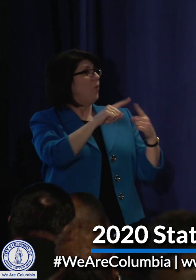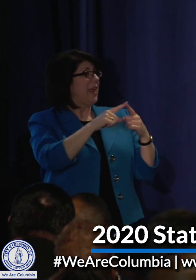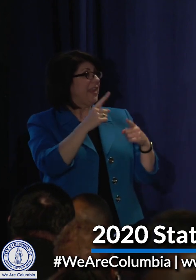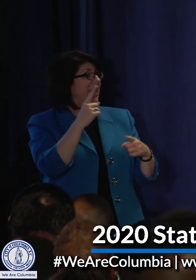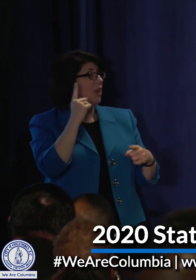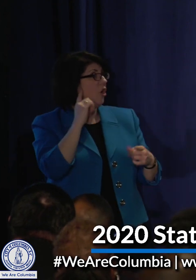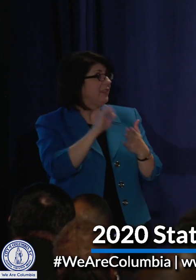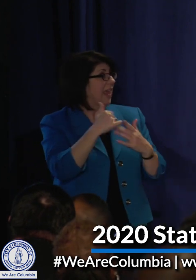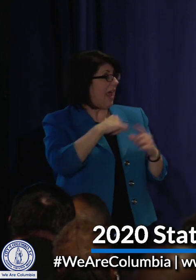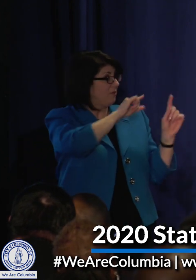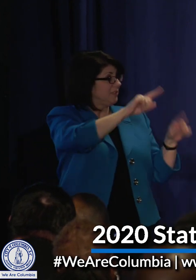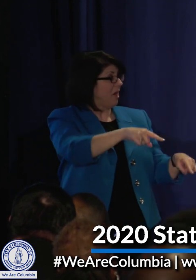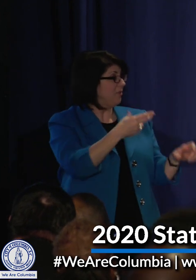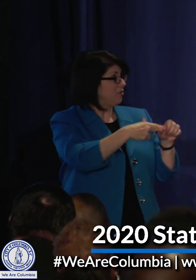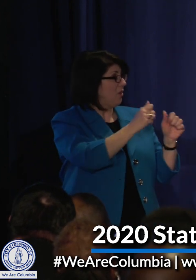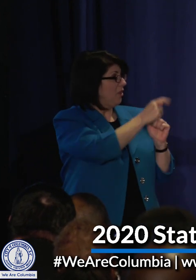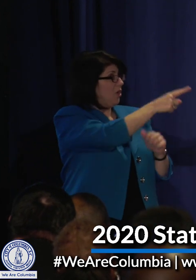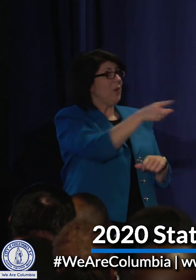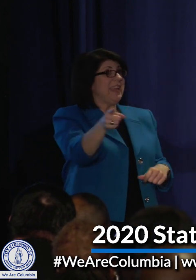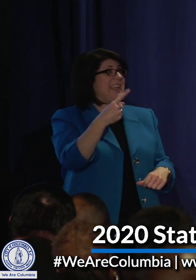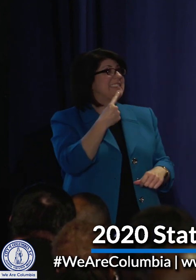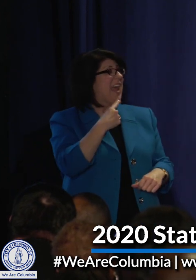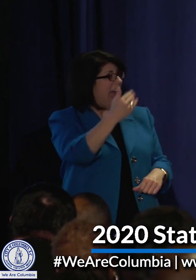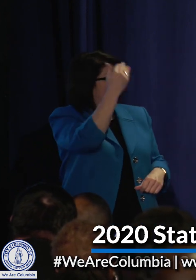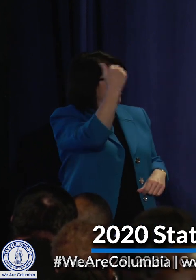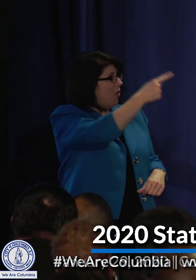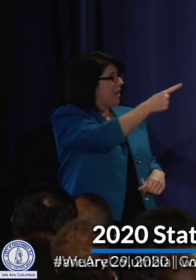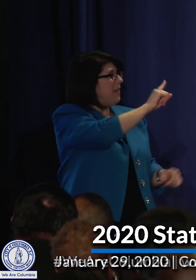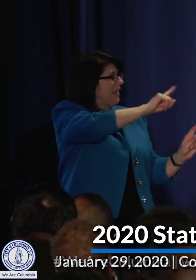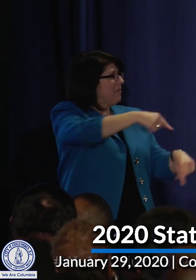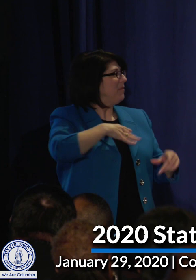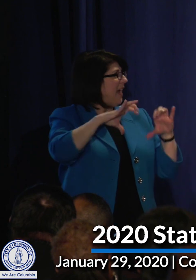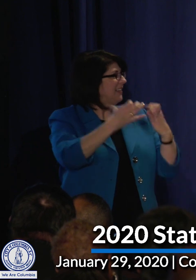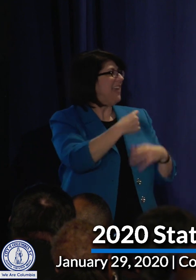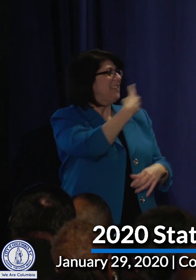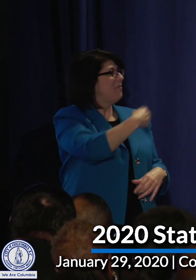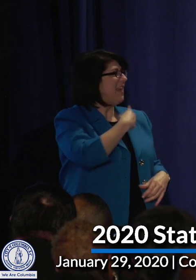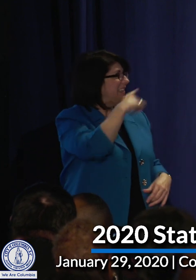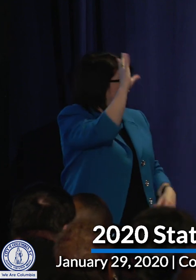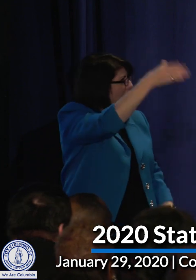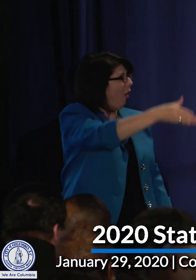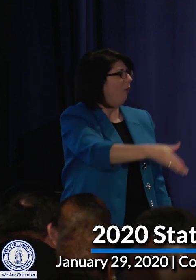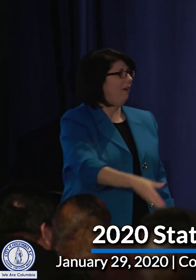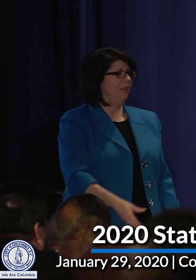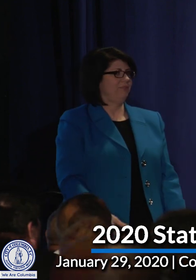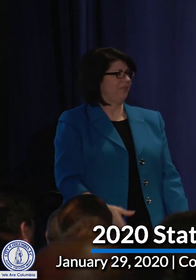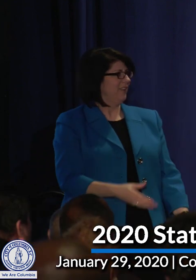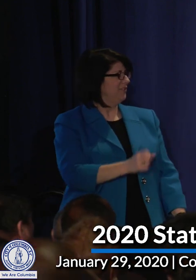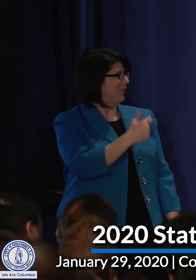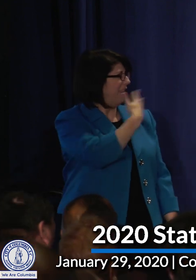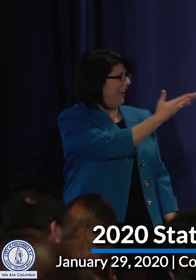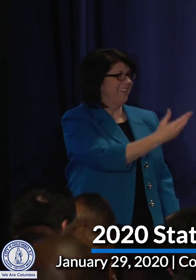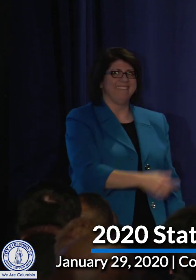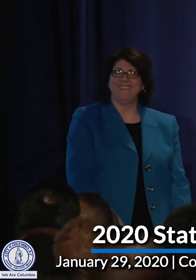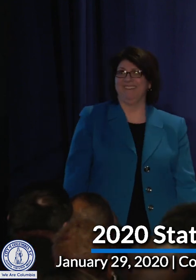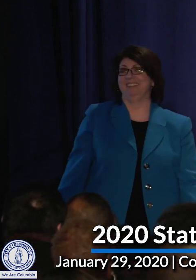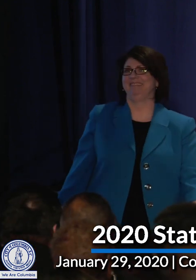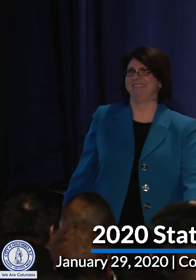coming tonight to be with the mayor, he said, oh, I know the mayor. He came to my class. Tell him I said hello. So thank you for that.